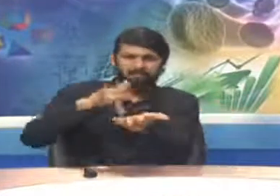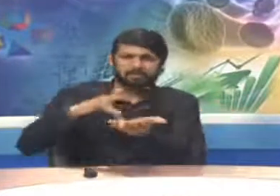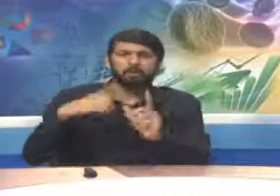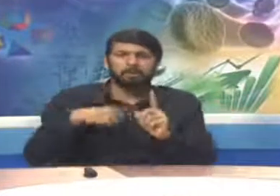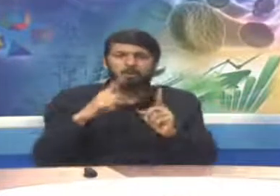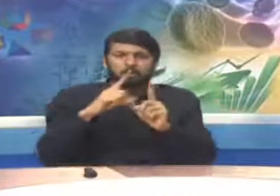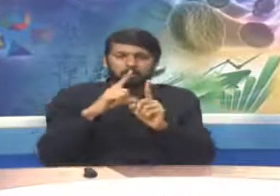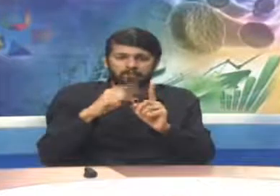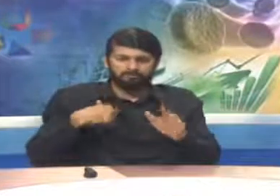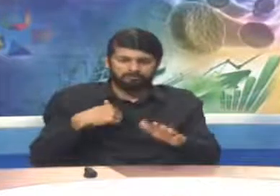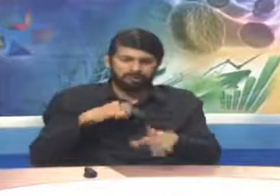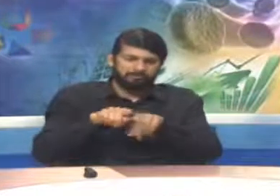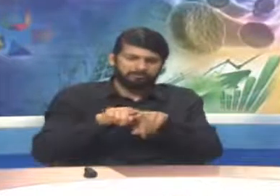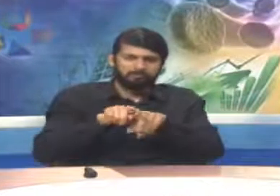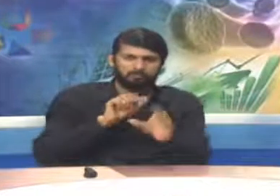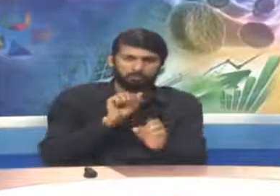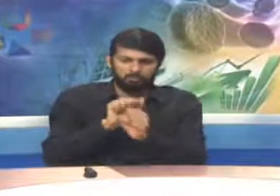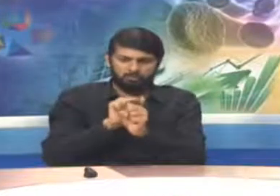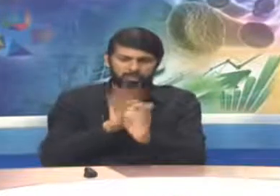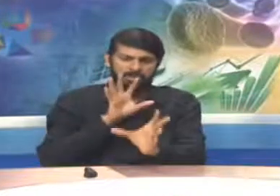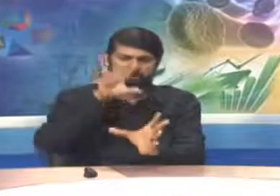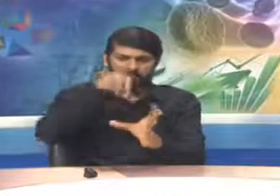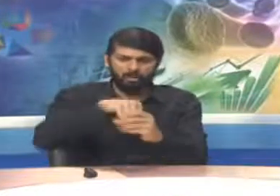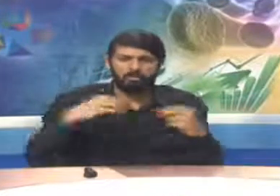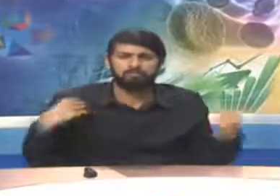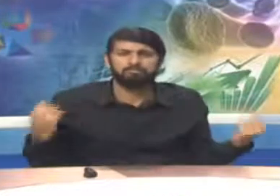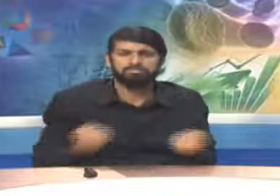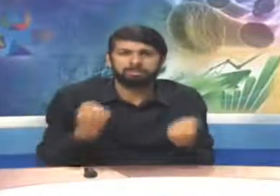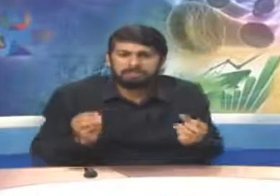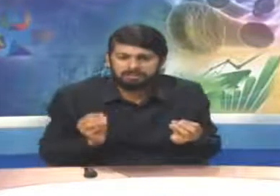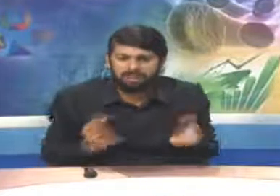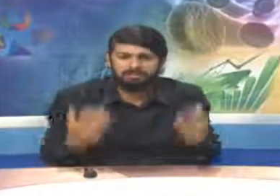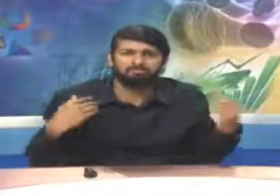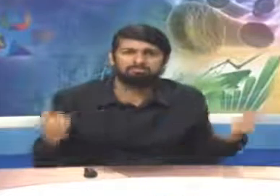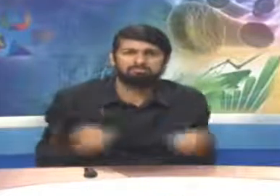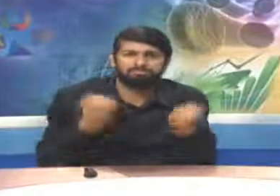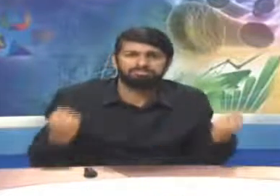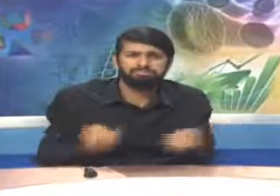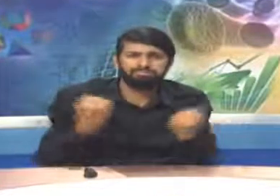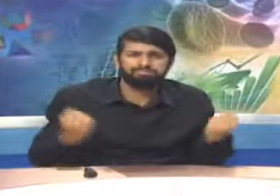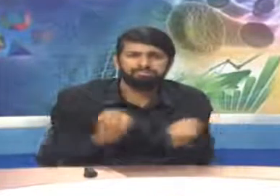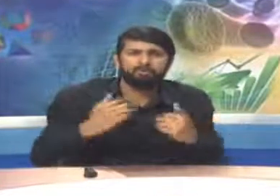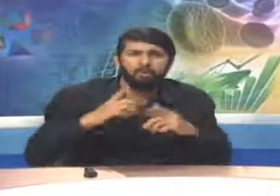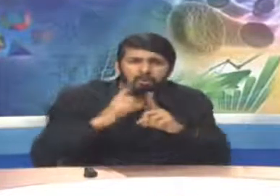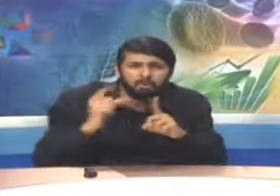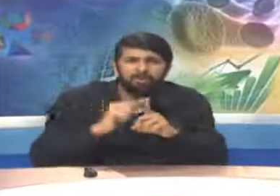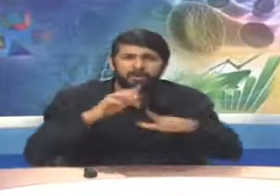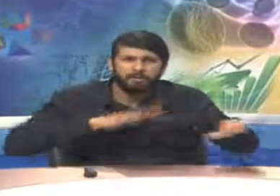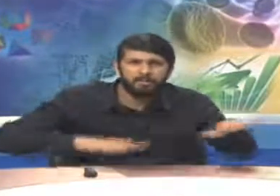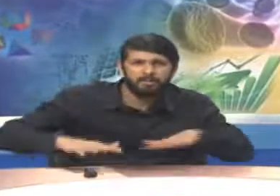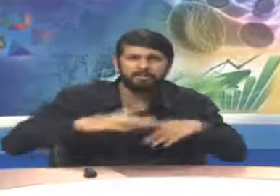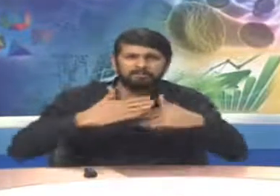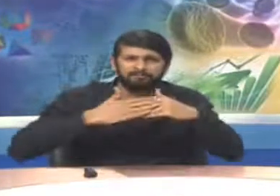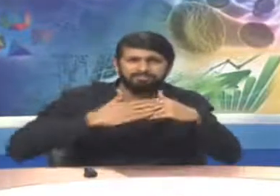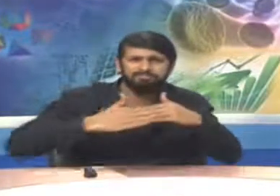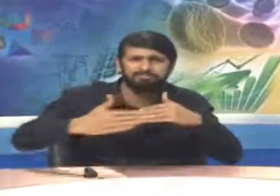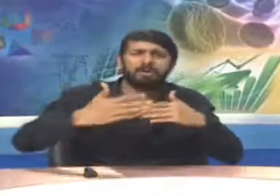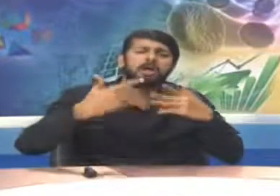ends with individual. For liberals, individual is the center of